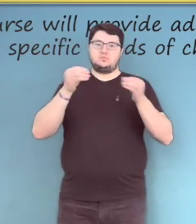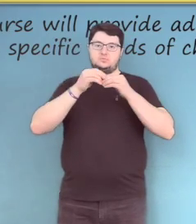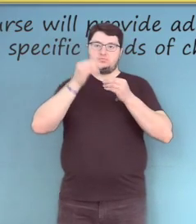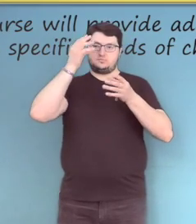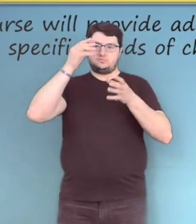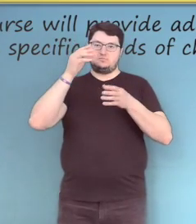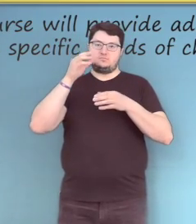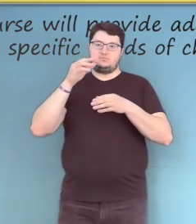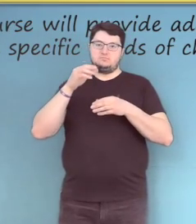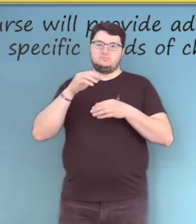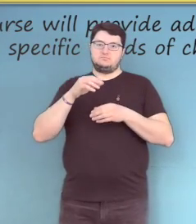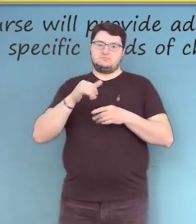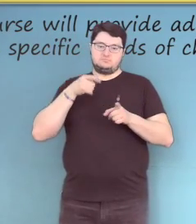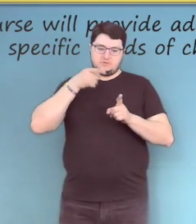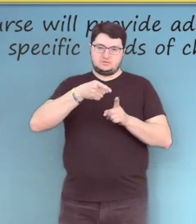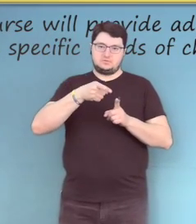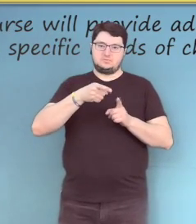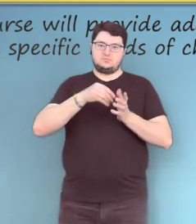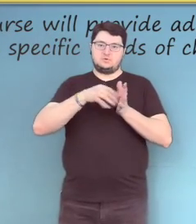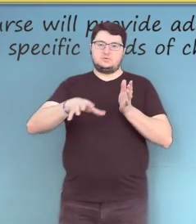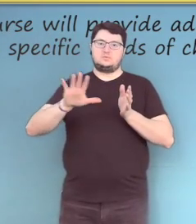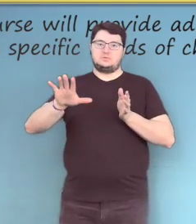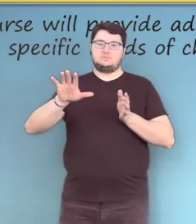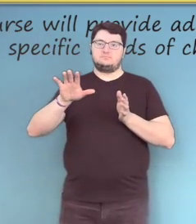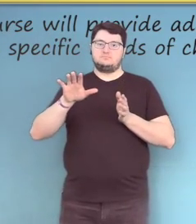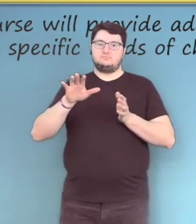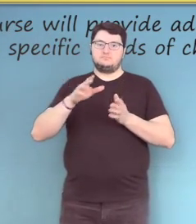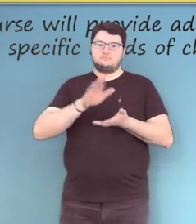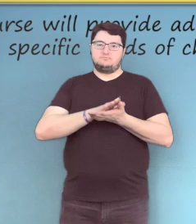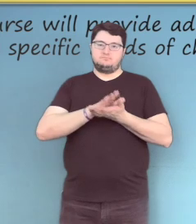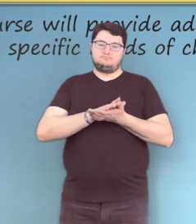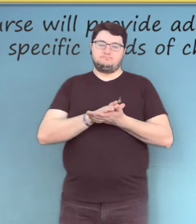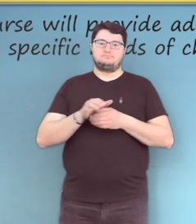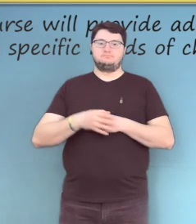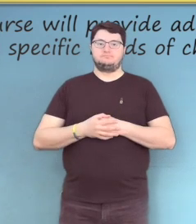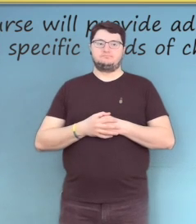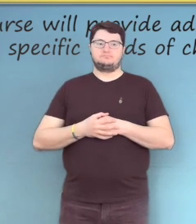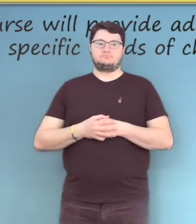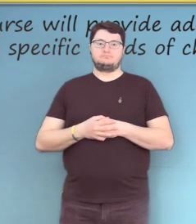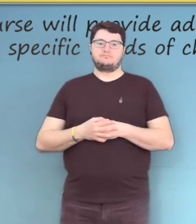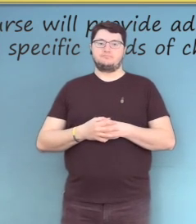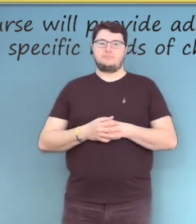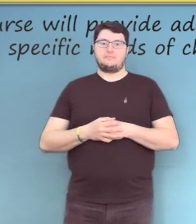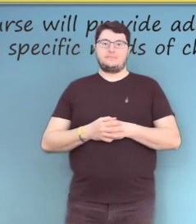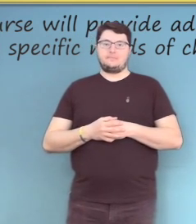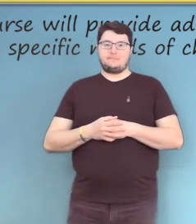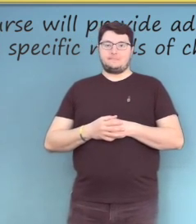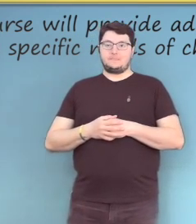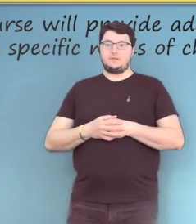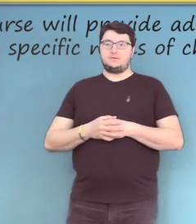The nurse will provide additional information on the specific needs of children in your care.